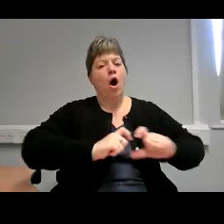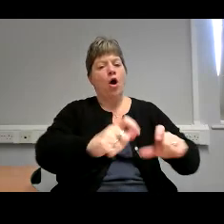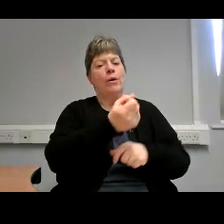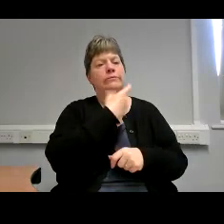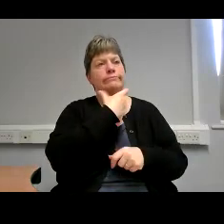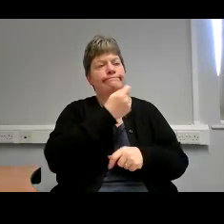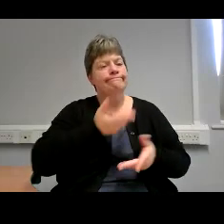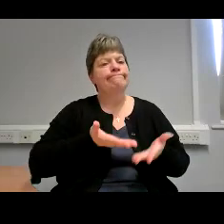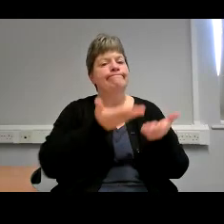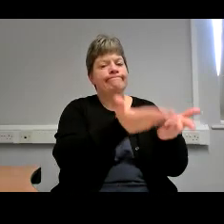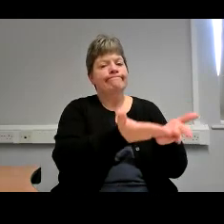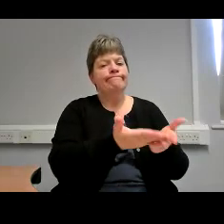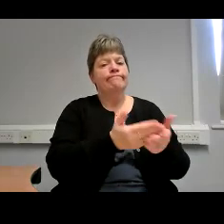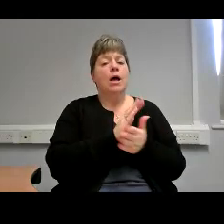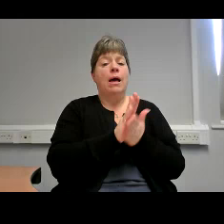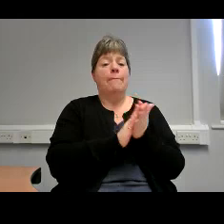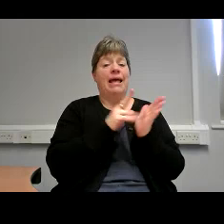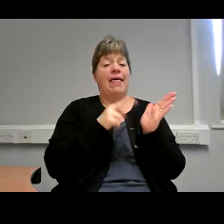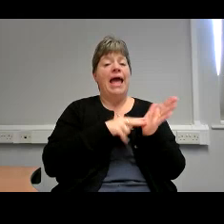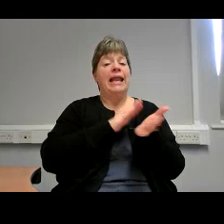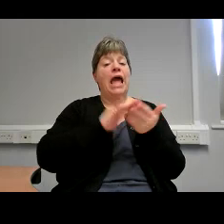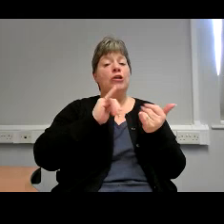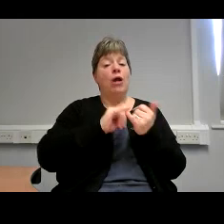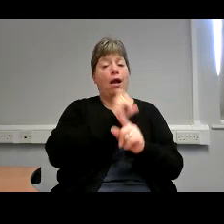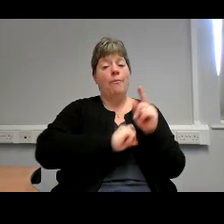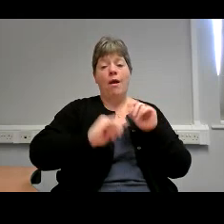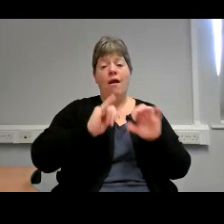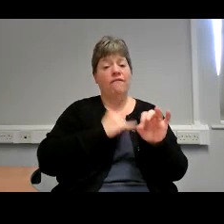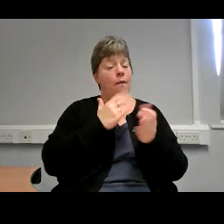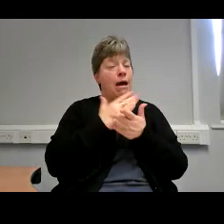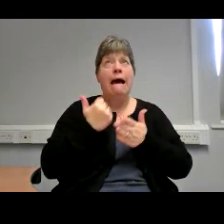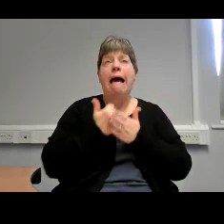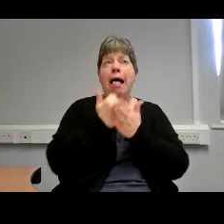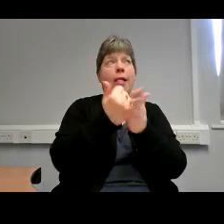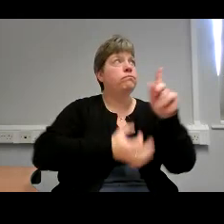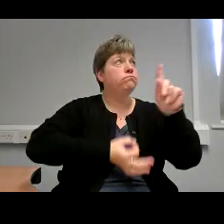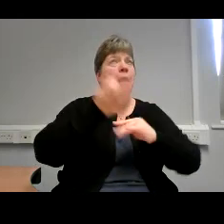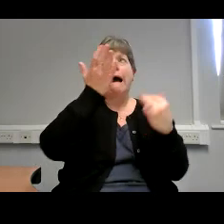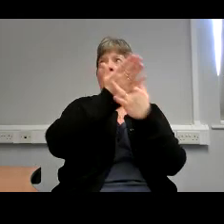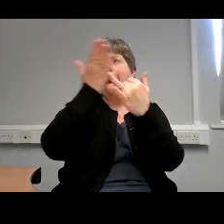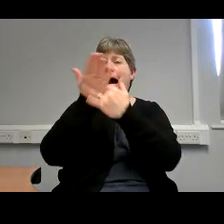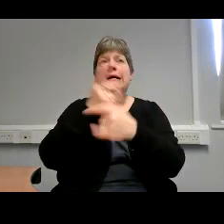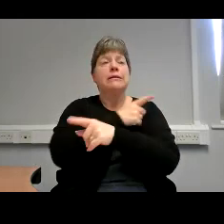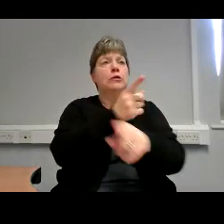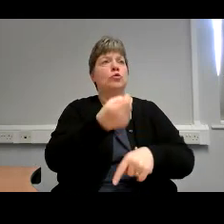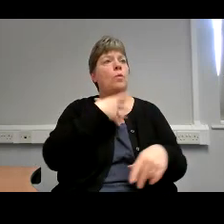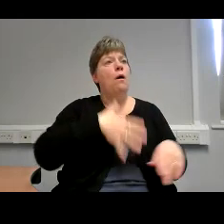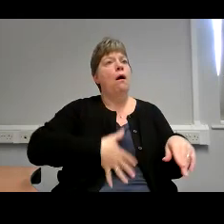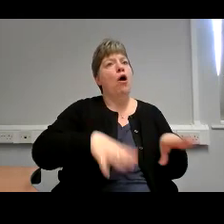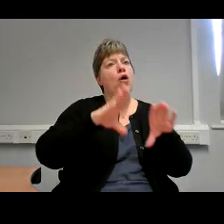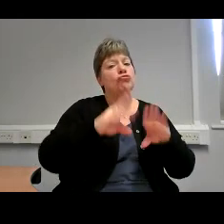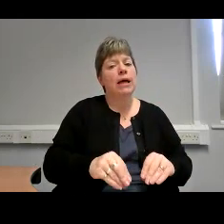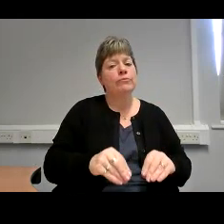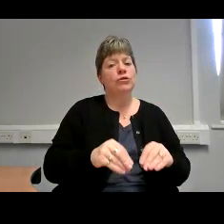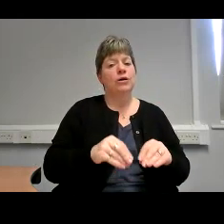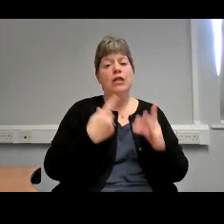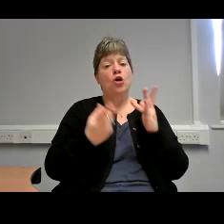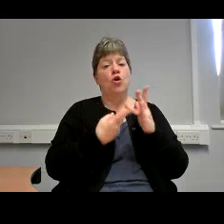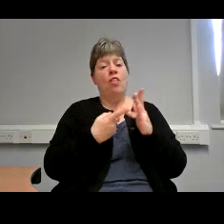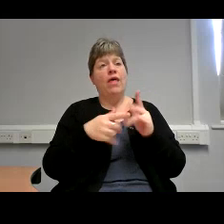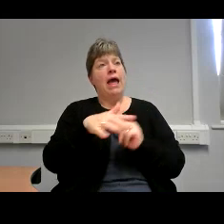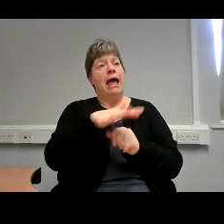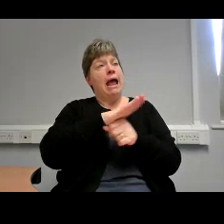people. So NHS community pharmacies are really helping to improve access to contraception. It gives another place for people